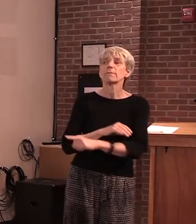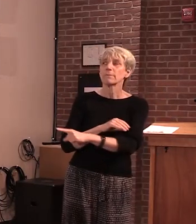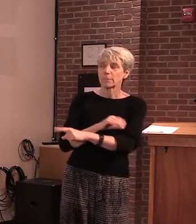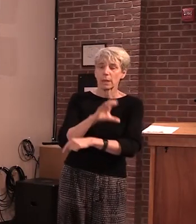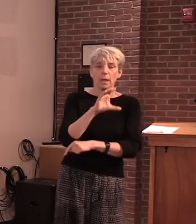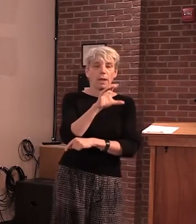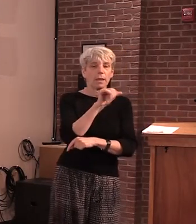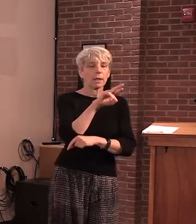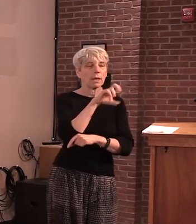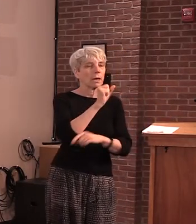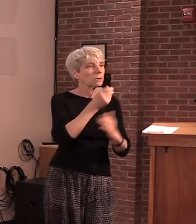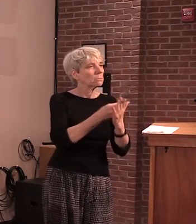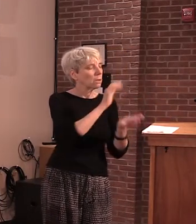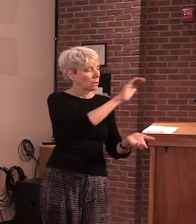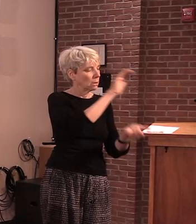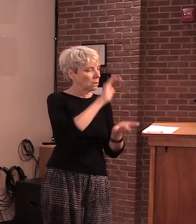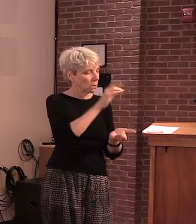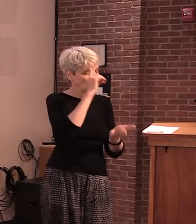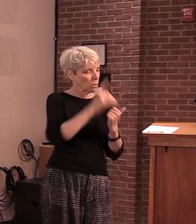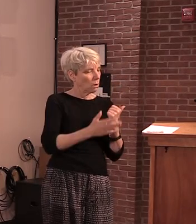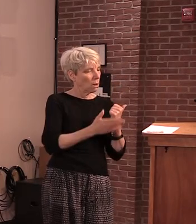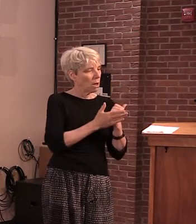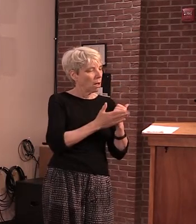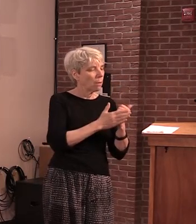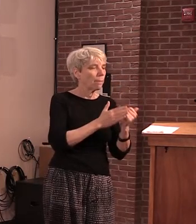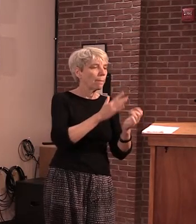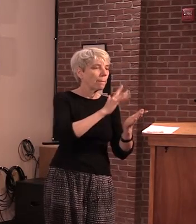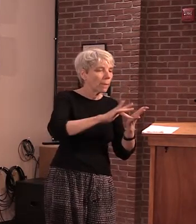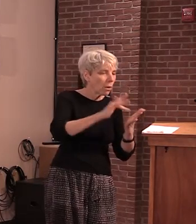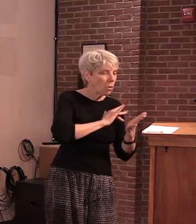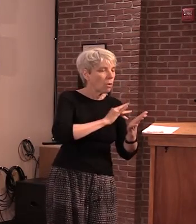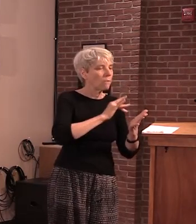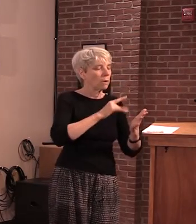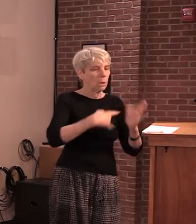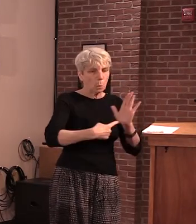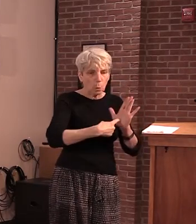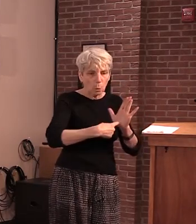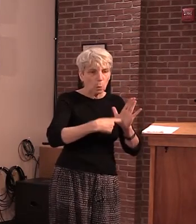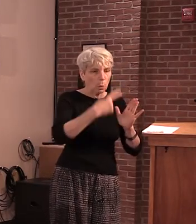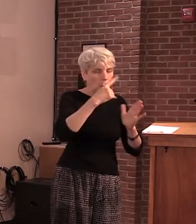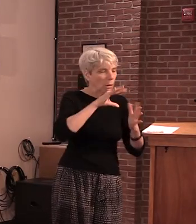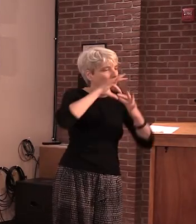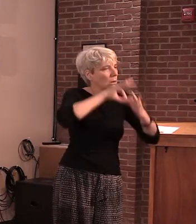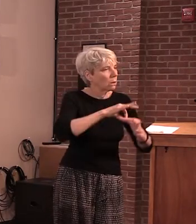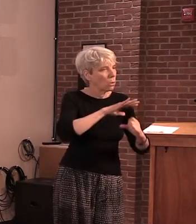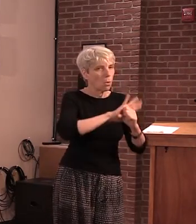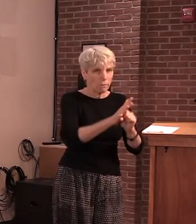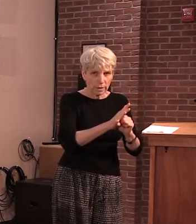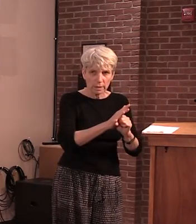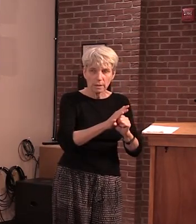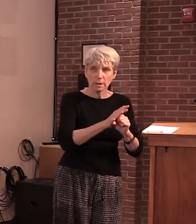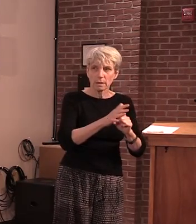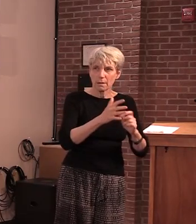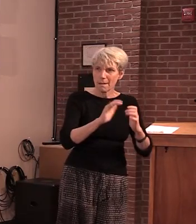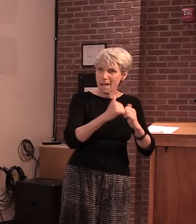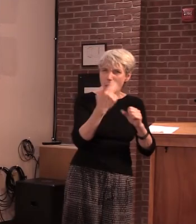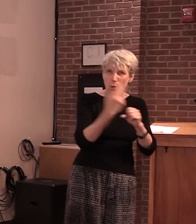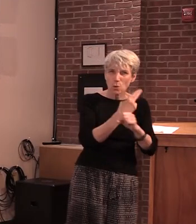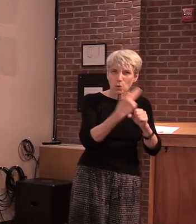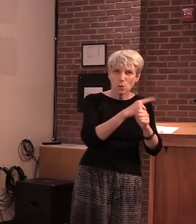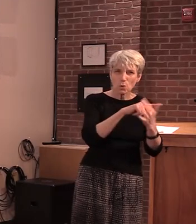for COVID-related expenses. And, you know, the acceptable uses or the allowable uses of those funds are delineated by the U.S. Department of